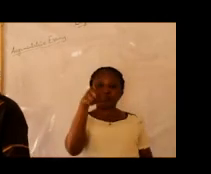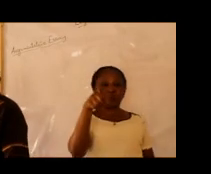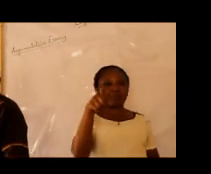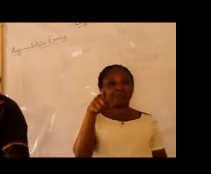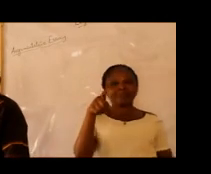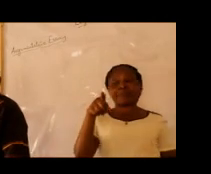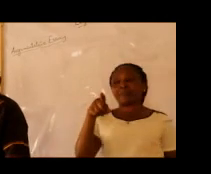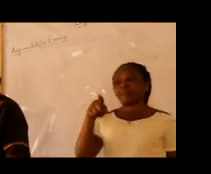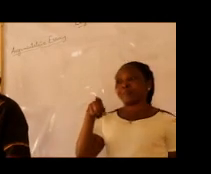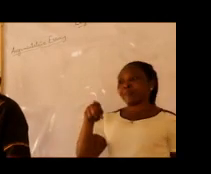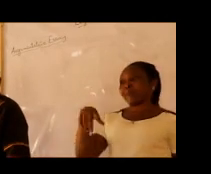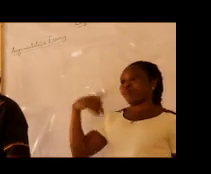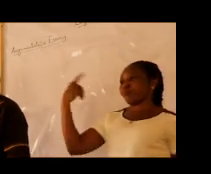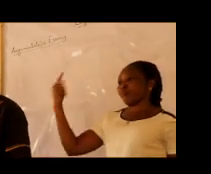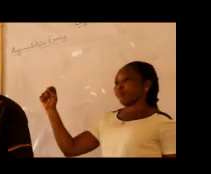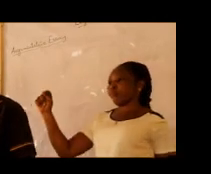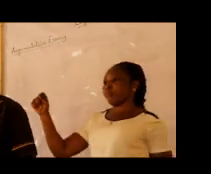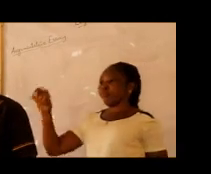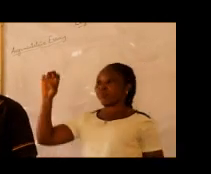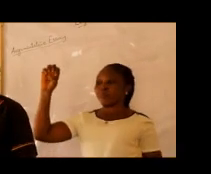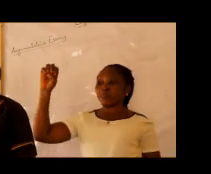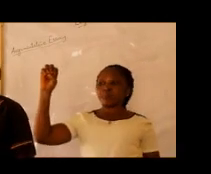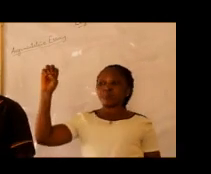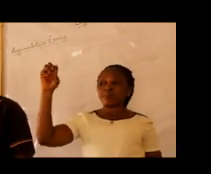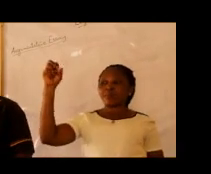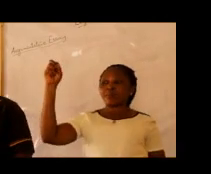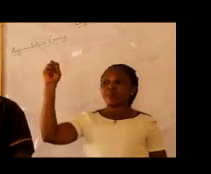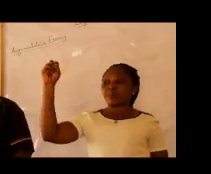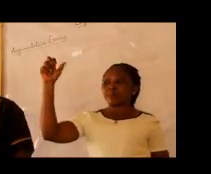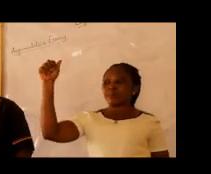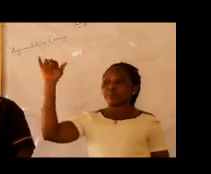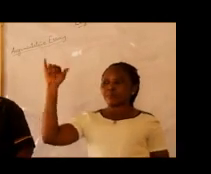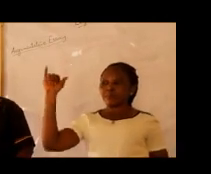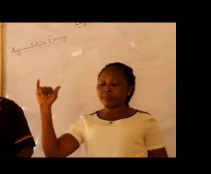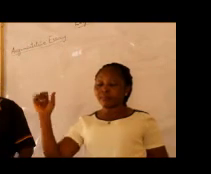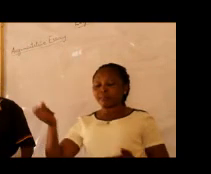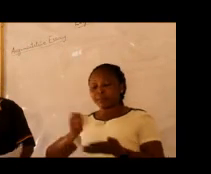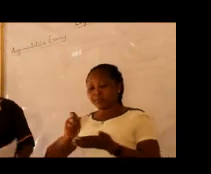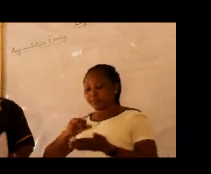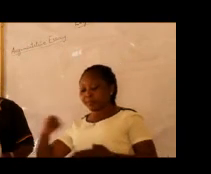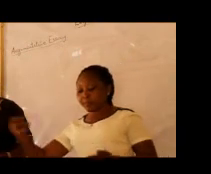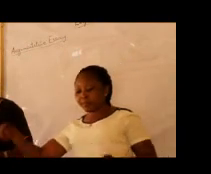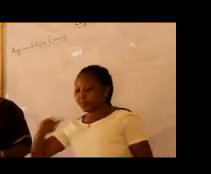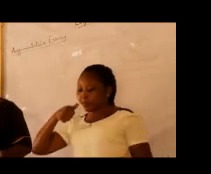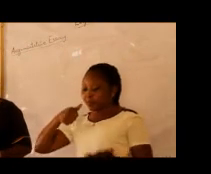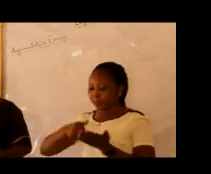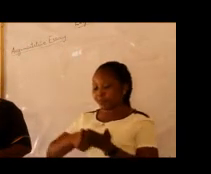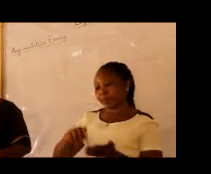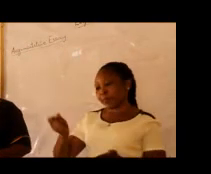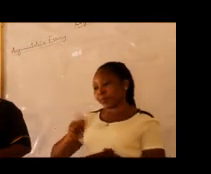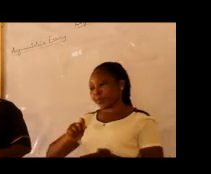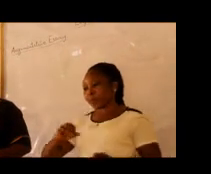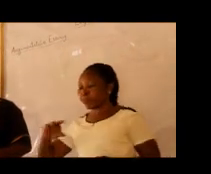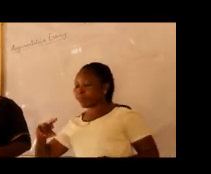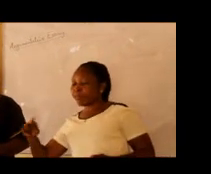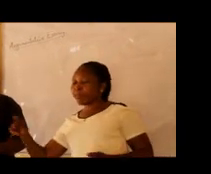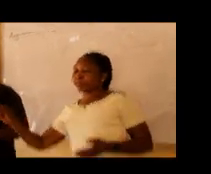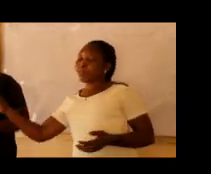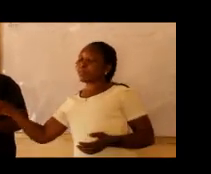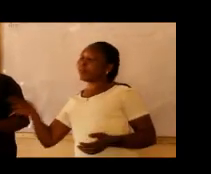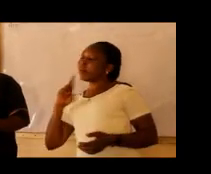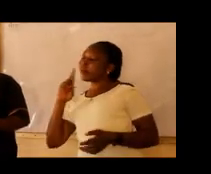the essay writing, letter writing, almost all of them are virtually the